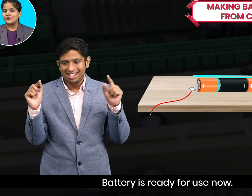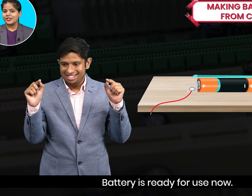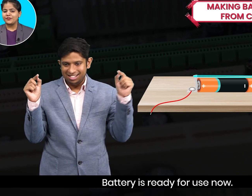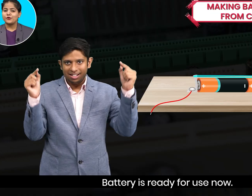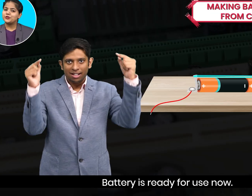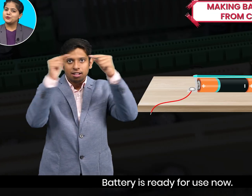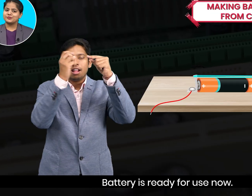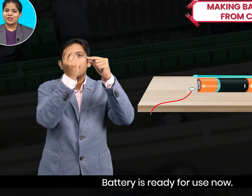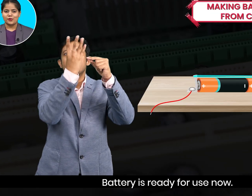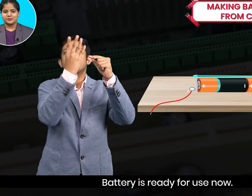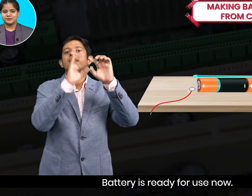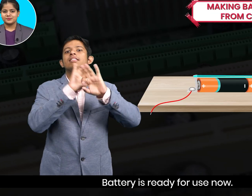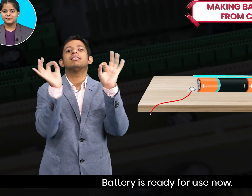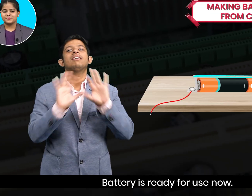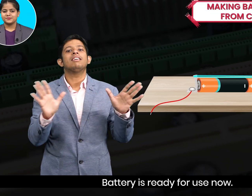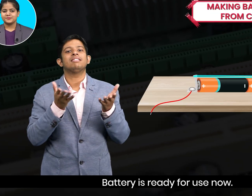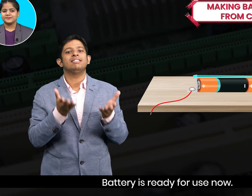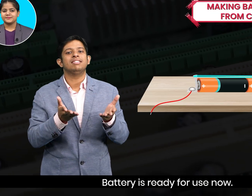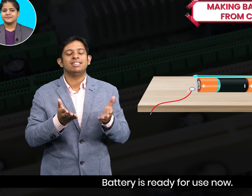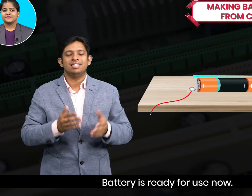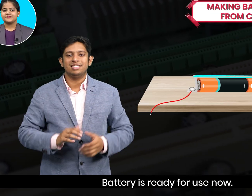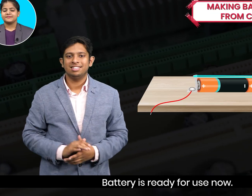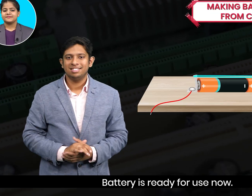Battery is ready for use now.